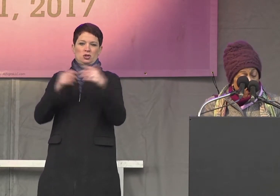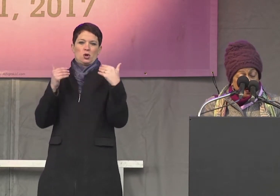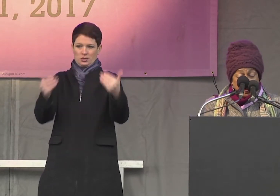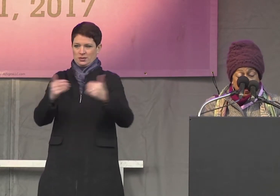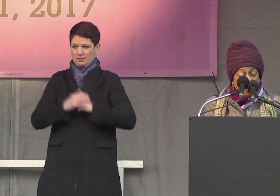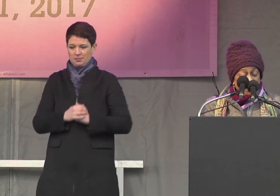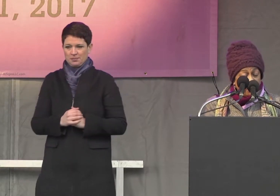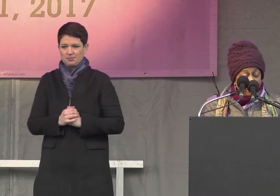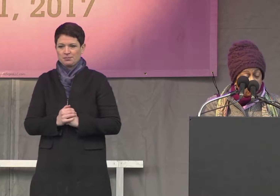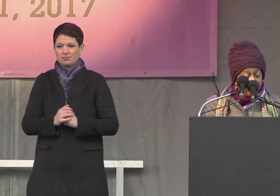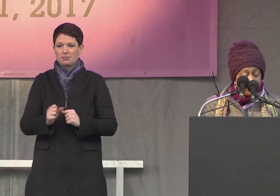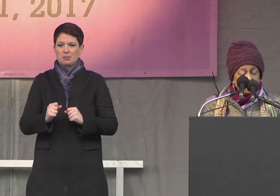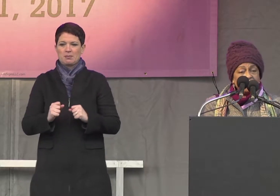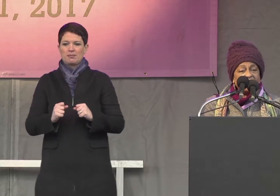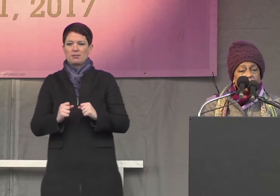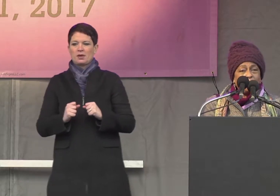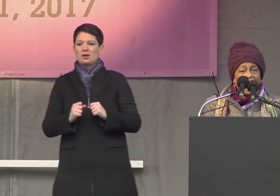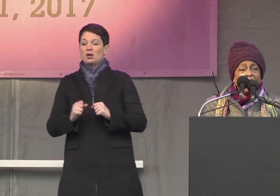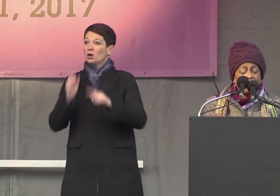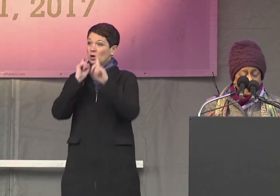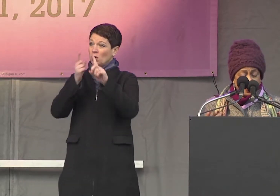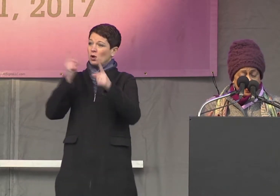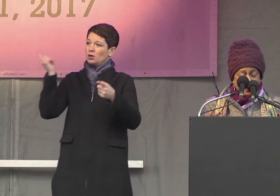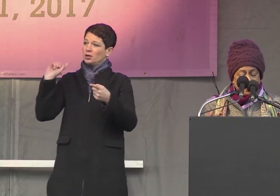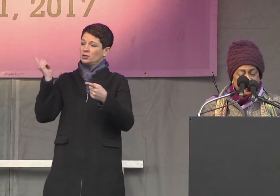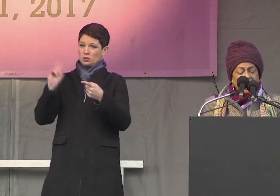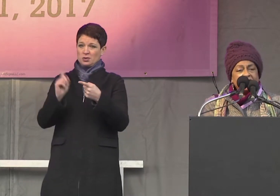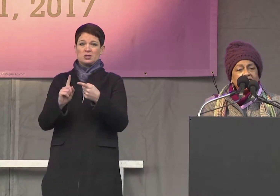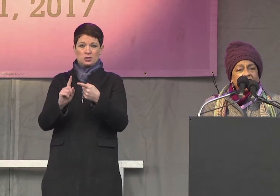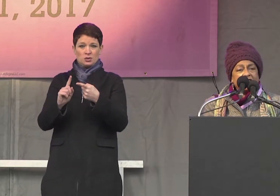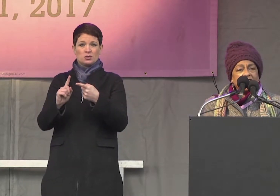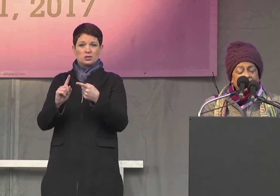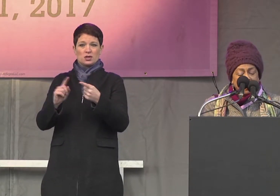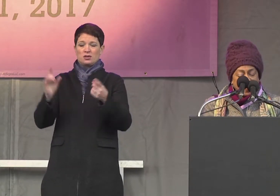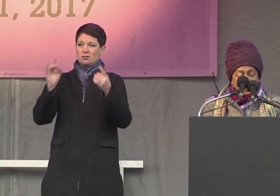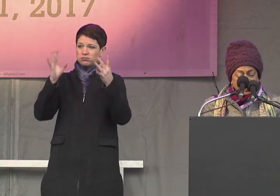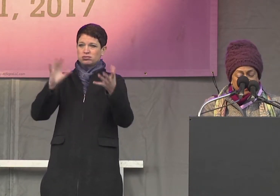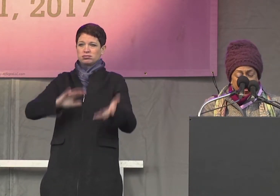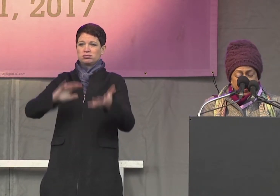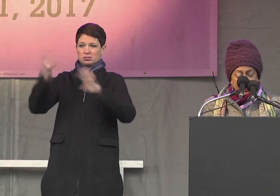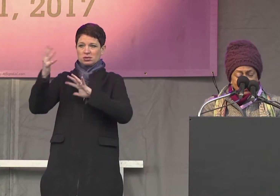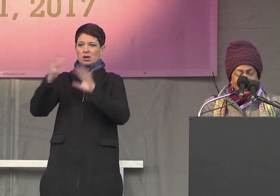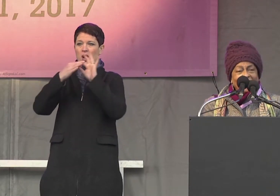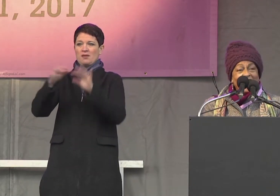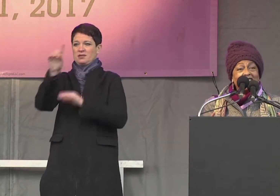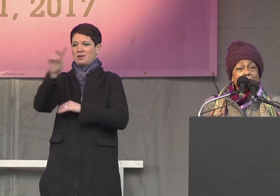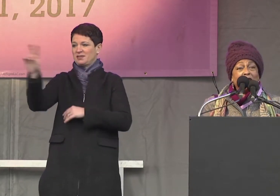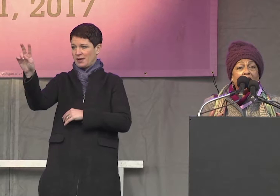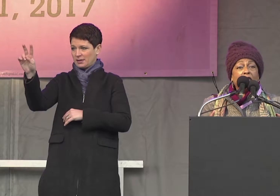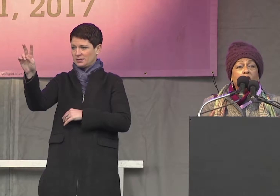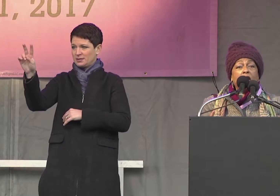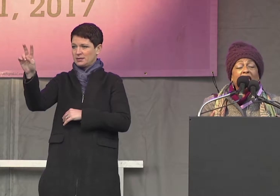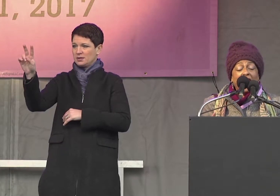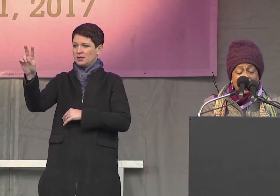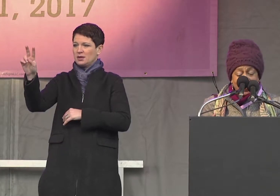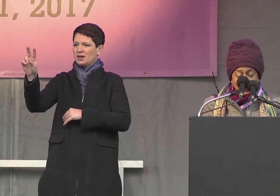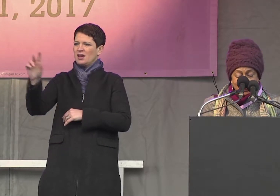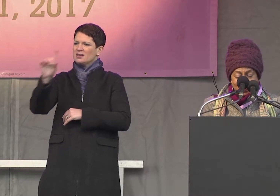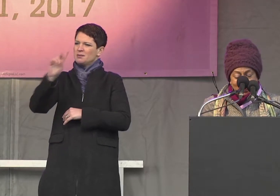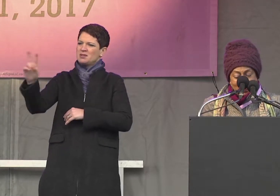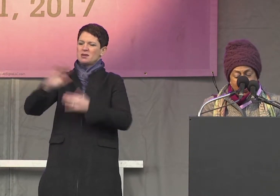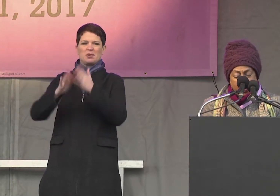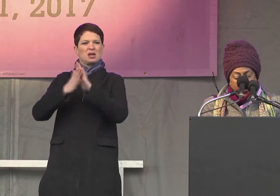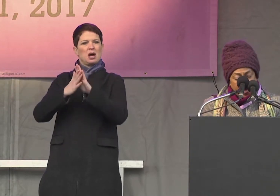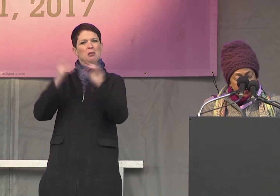Based on to reduce the spiraling incidents of domestic violence that has become